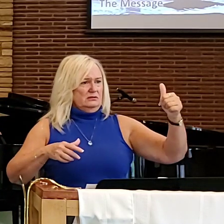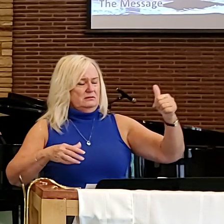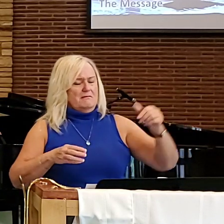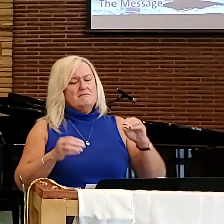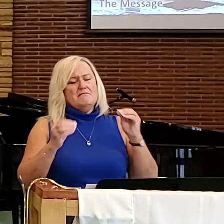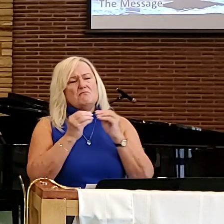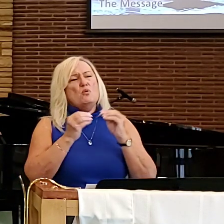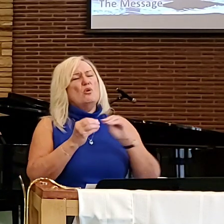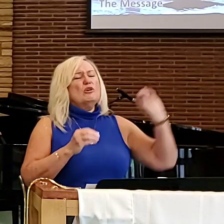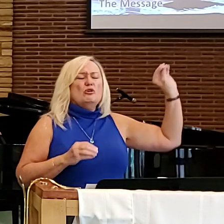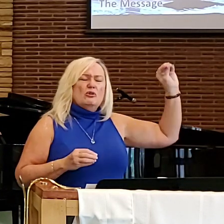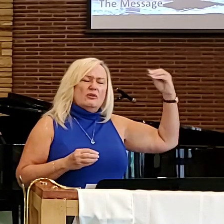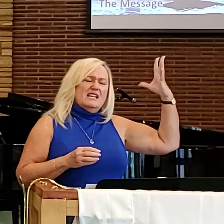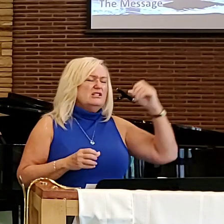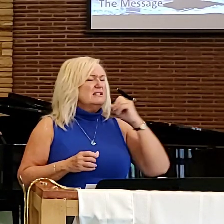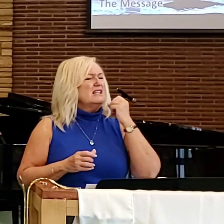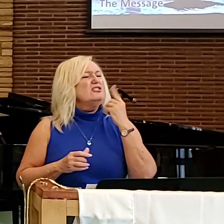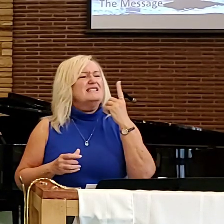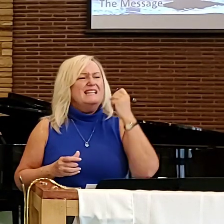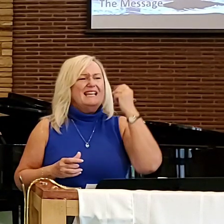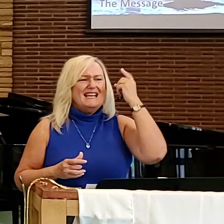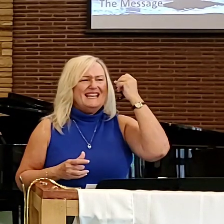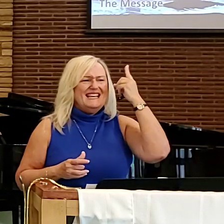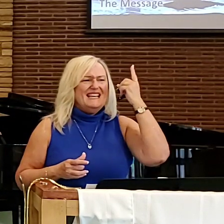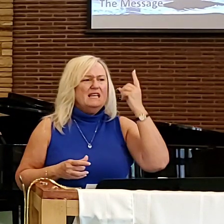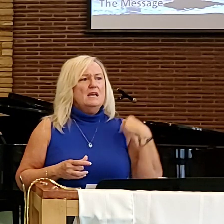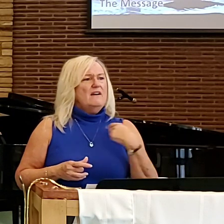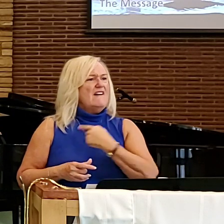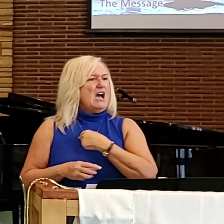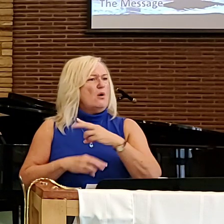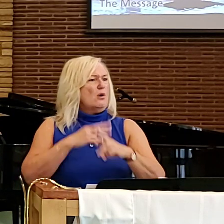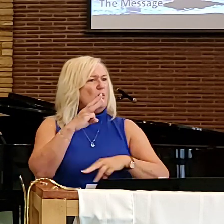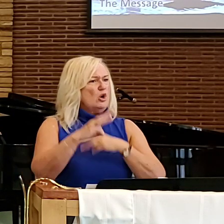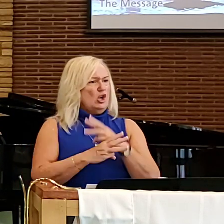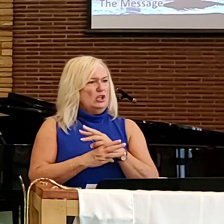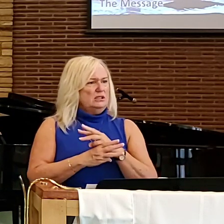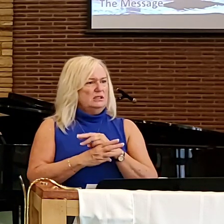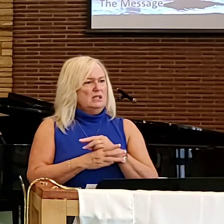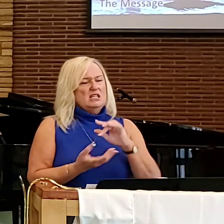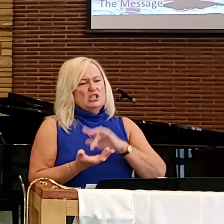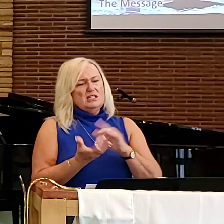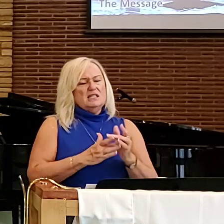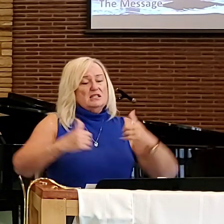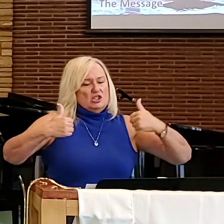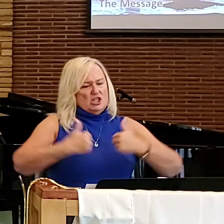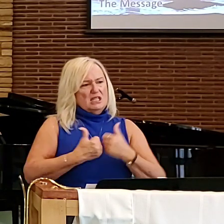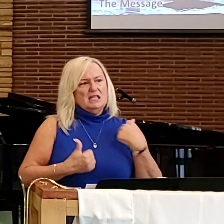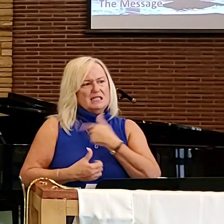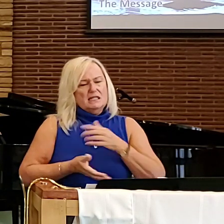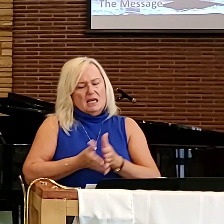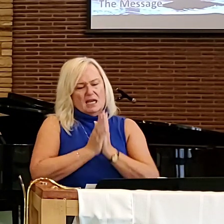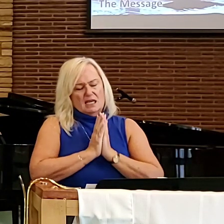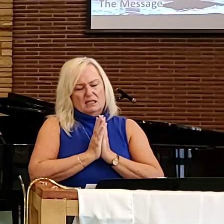more gracious understanding of our world. Jesus challenges us to